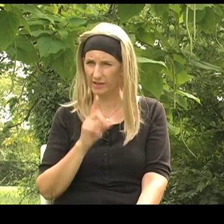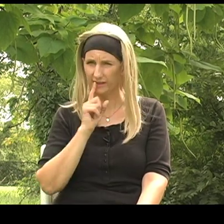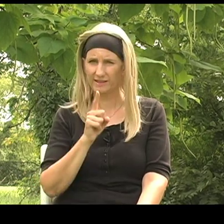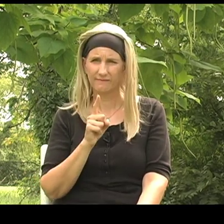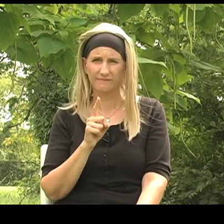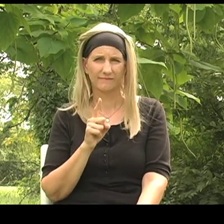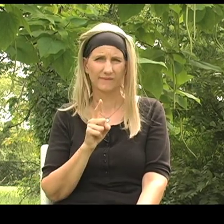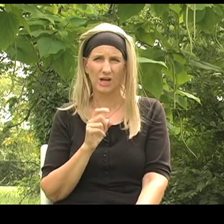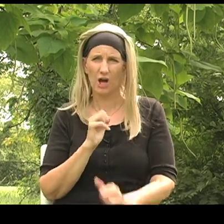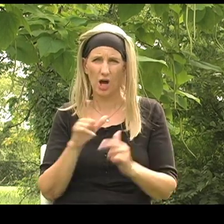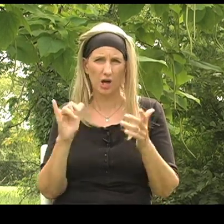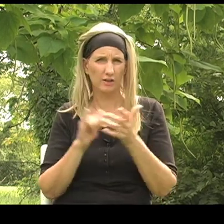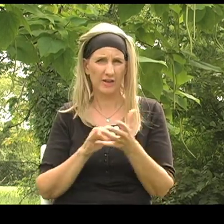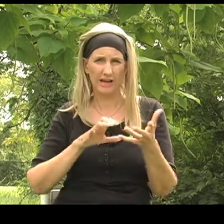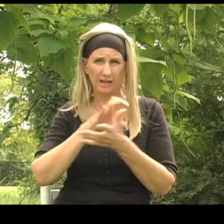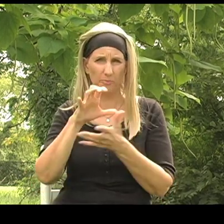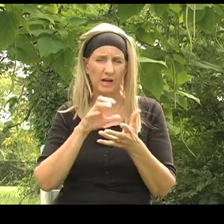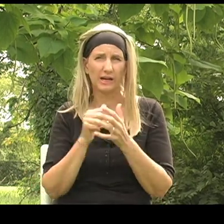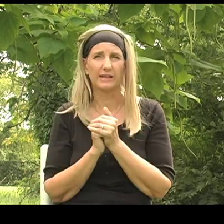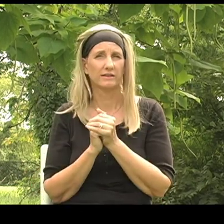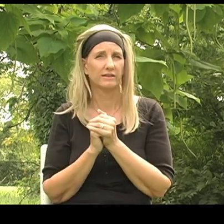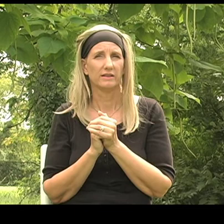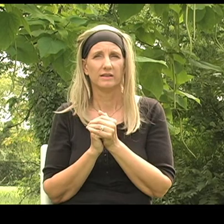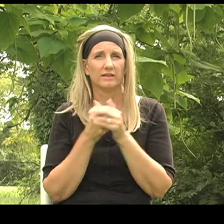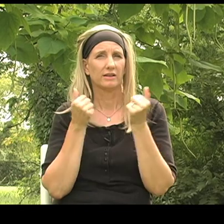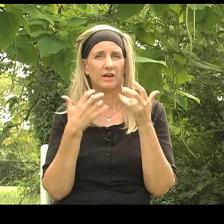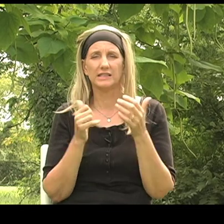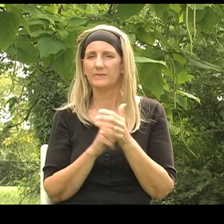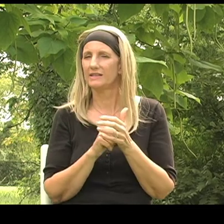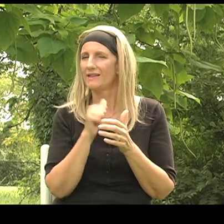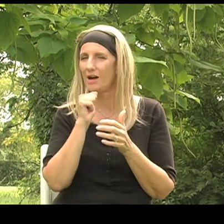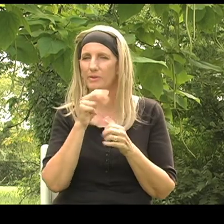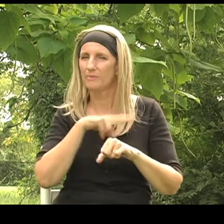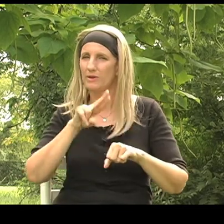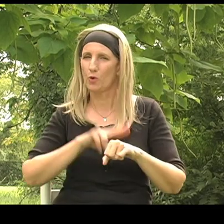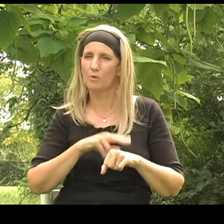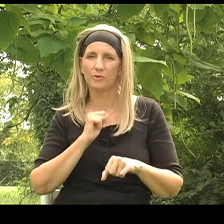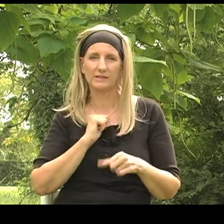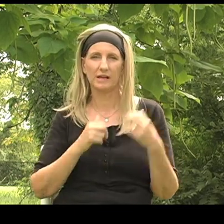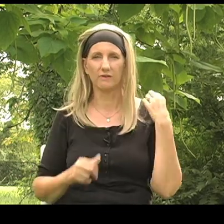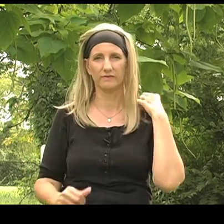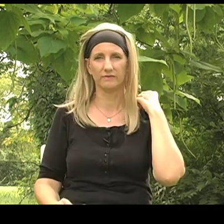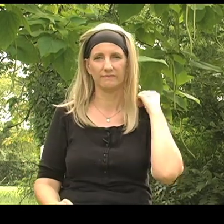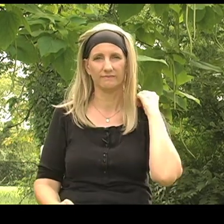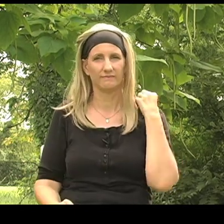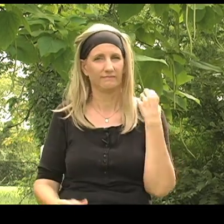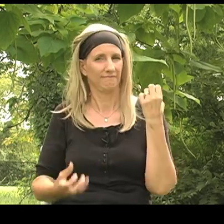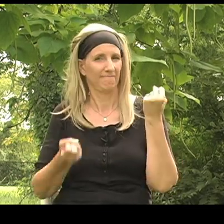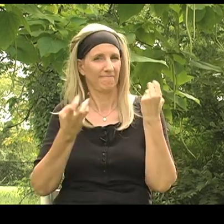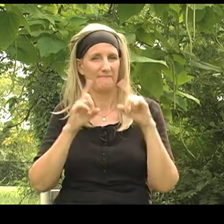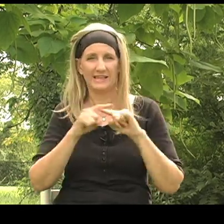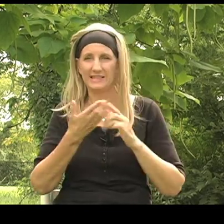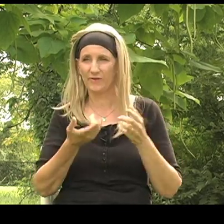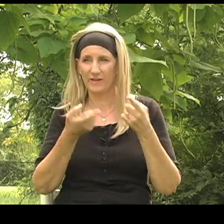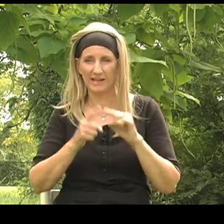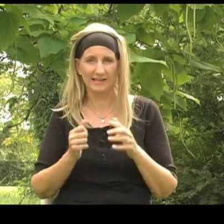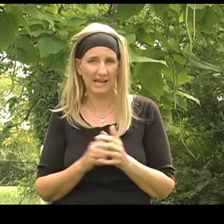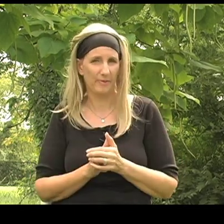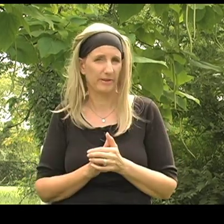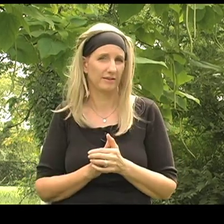Really, all of that combined caused me to not be my normal self. Many different things happened. A lot